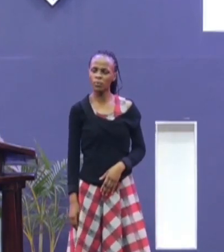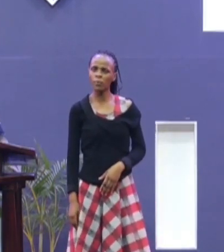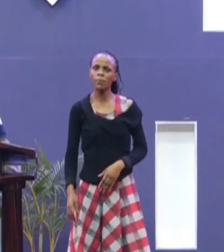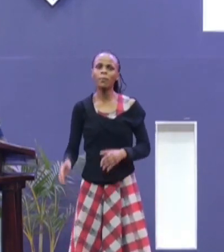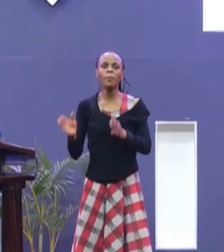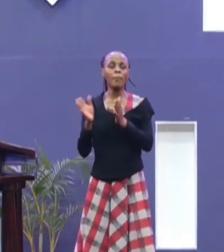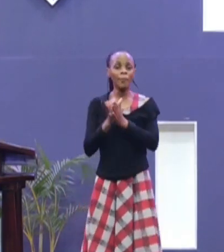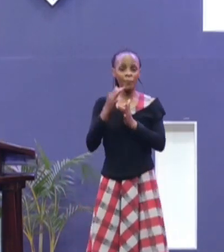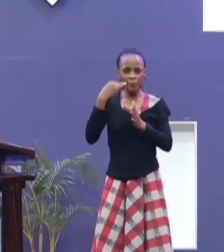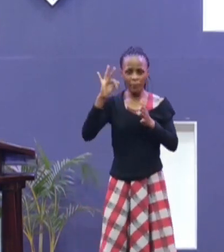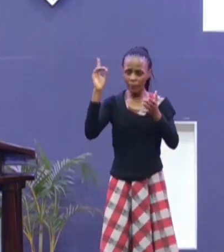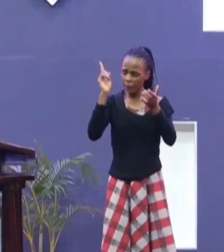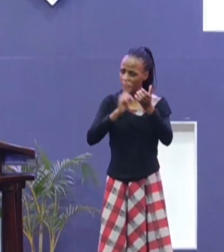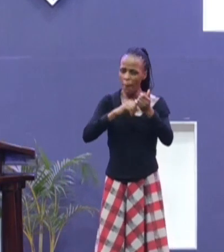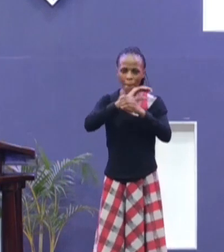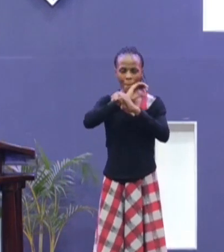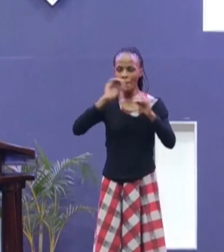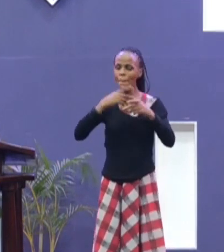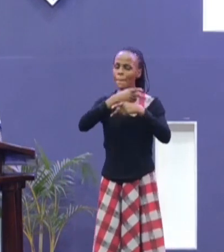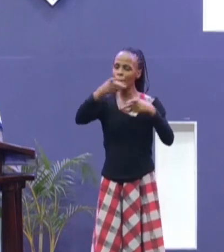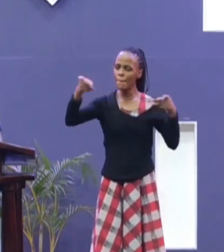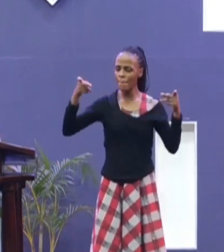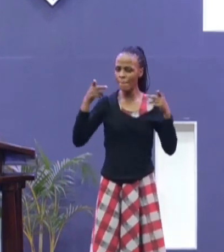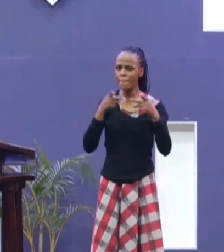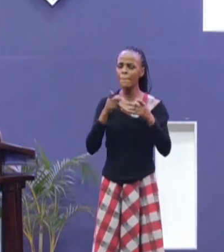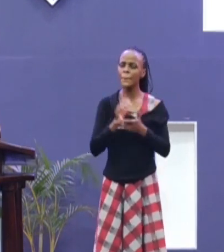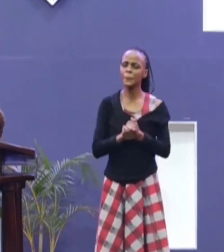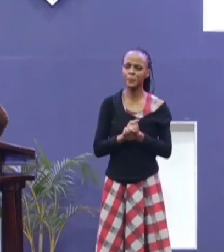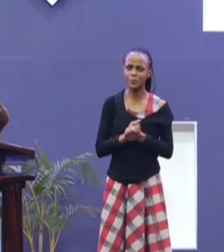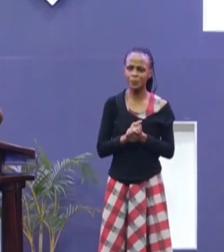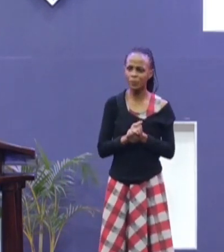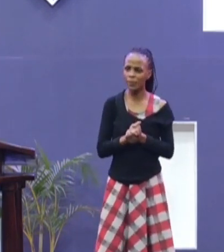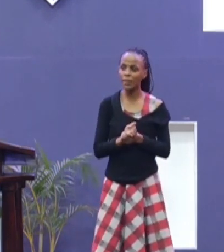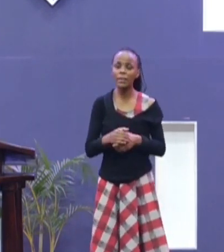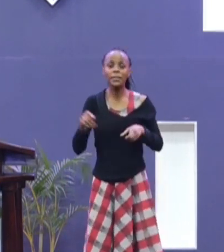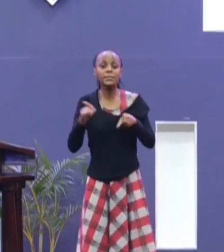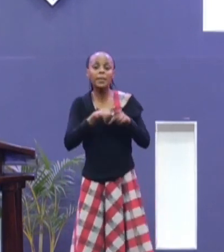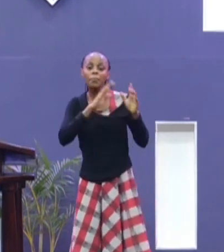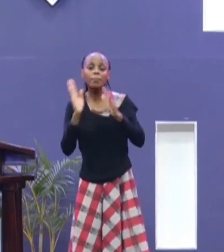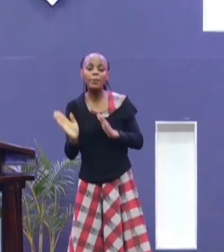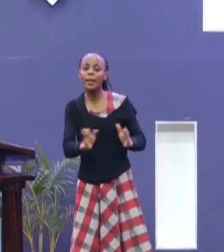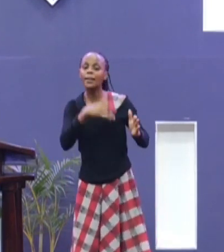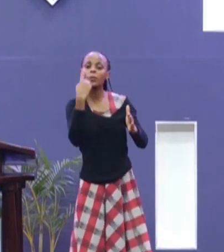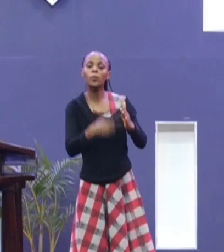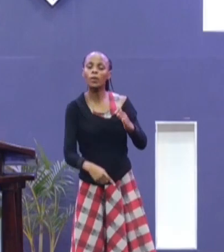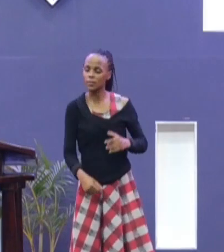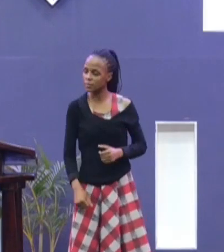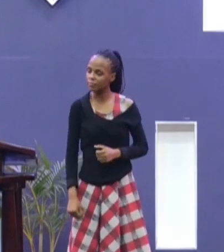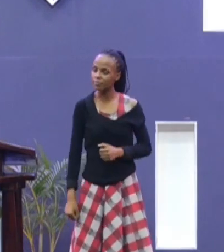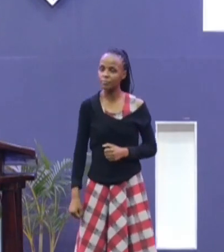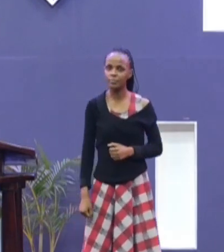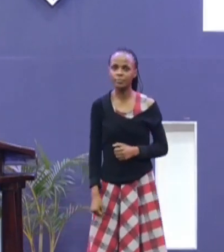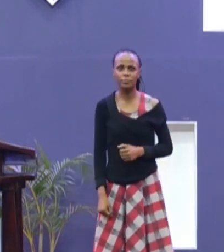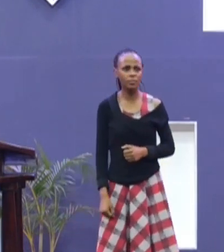And if they don't find a place, era bwe batasangayo kifo, this is their plan. Eno y'enteekateeka